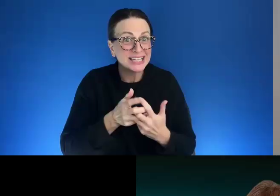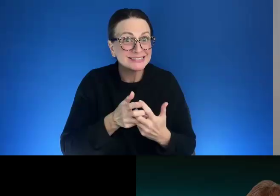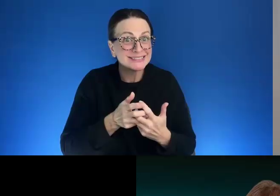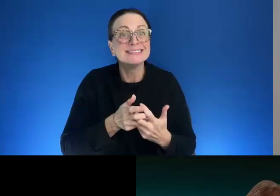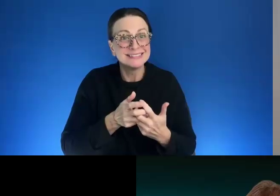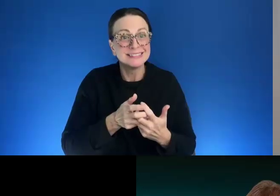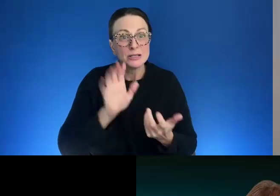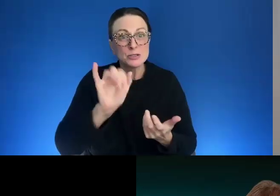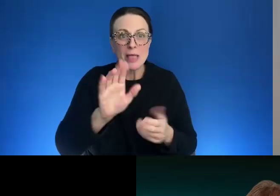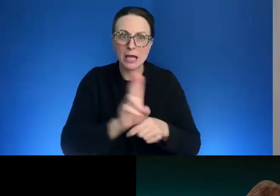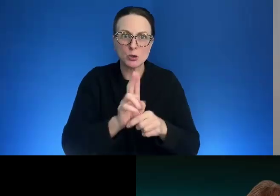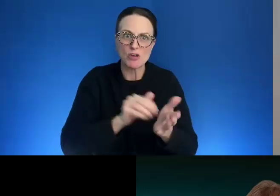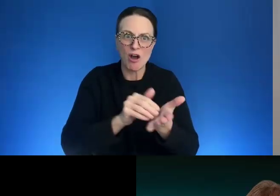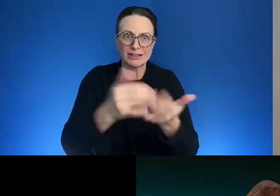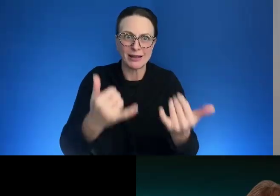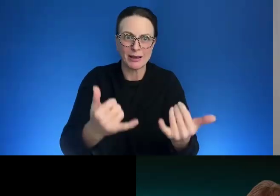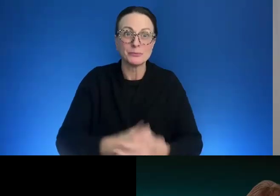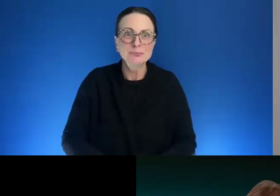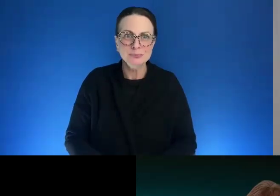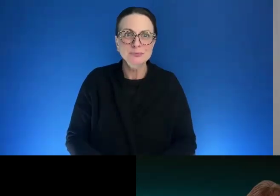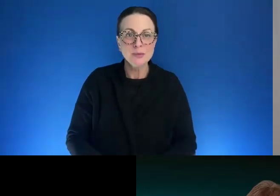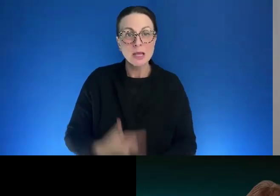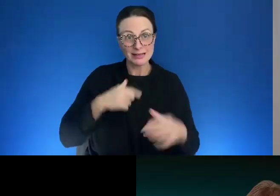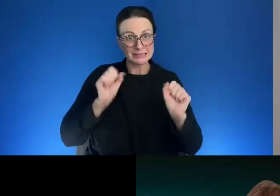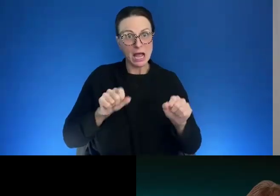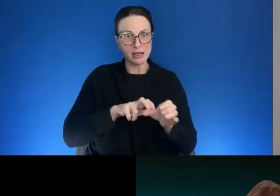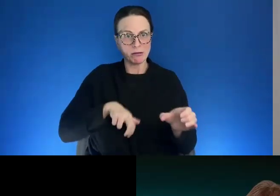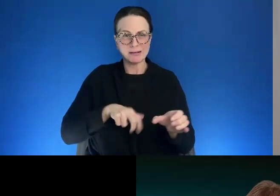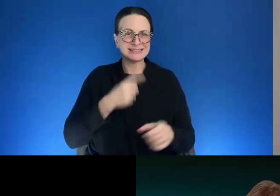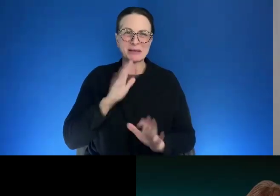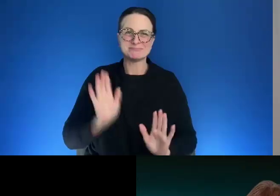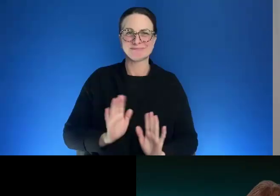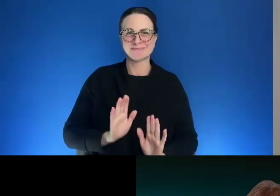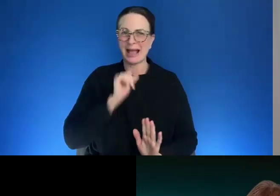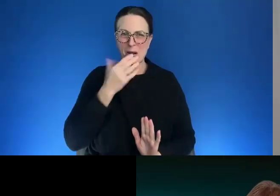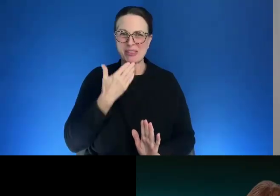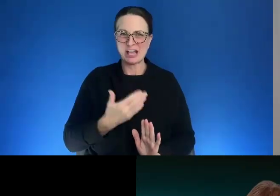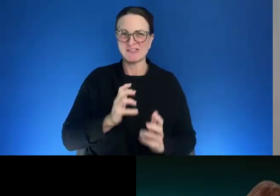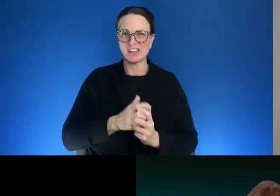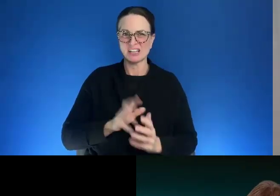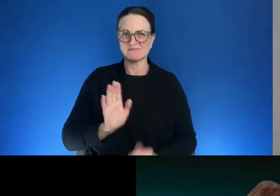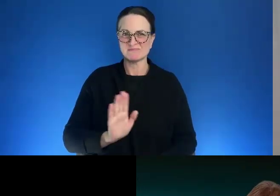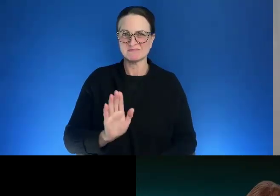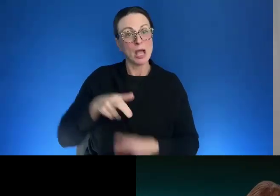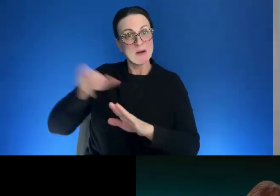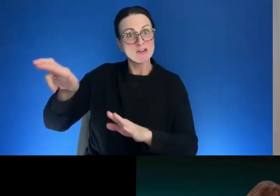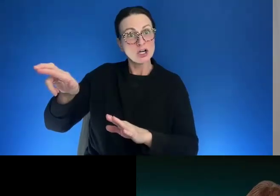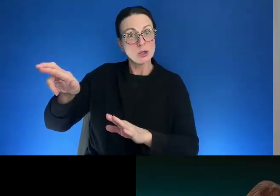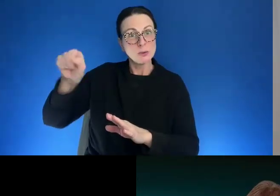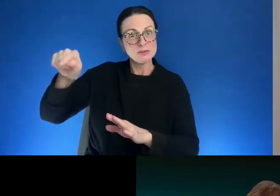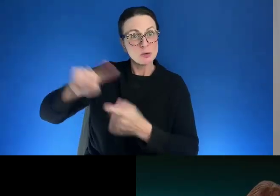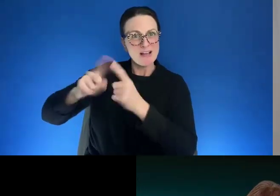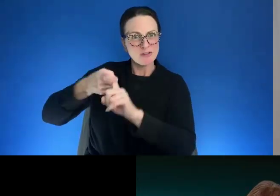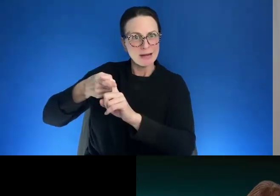So that I use a lot now because I can back out and say, you know what, I don't think we're a good fit. I'm going to refer you to